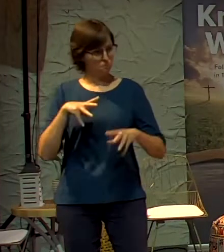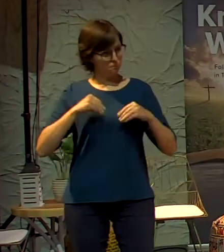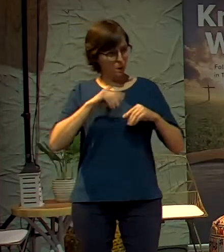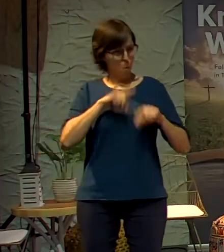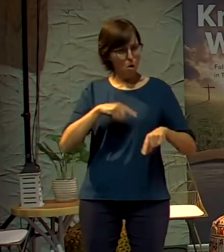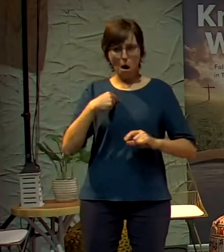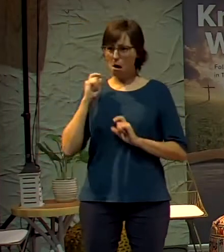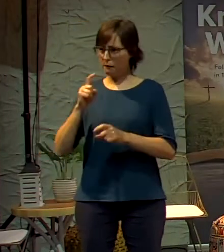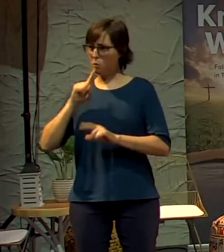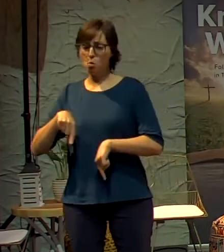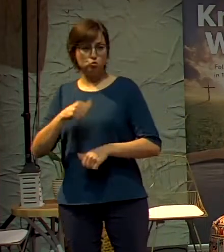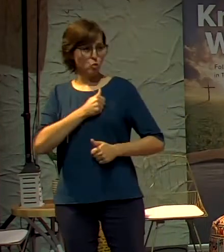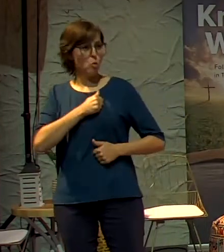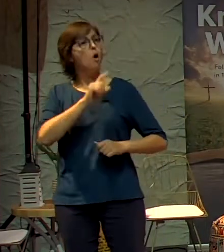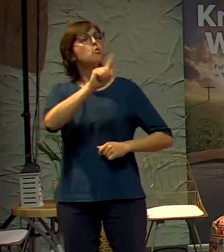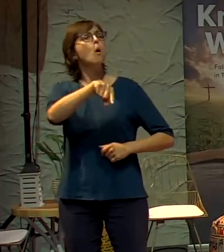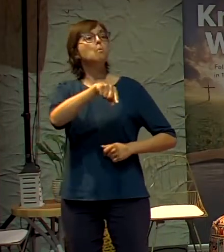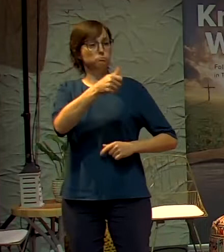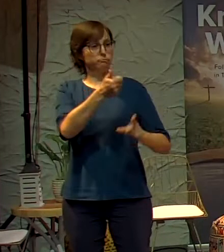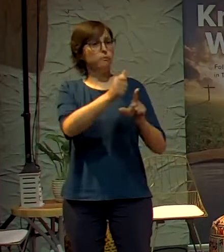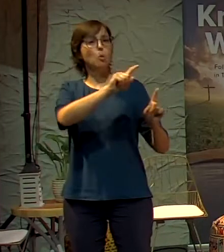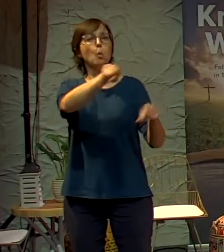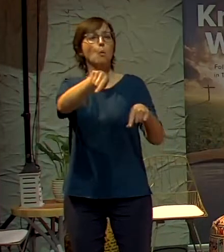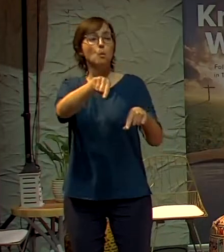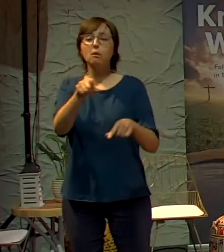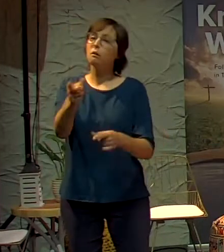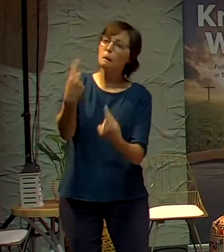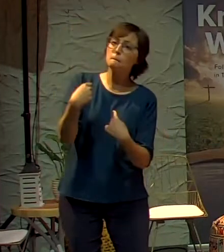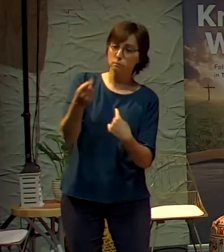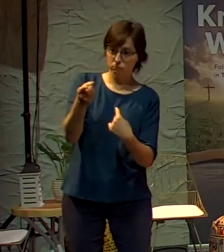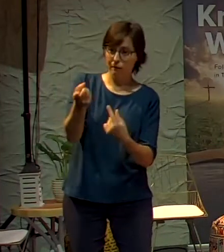tell one soldier, go, and he goes. To another, come, and he comes. To my